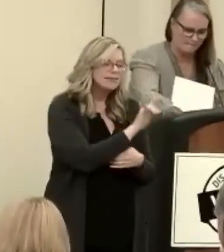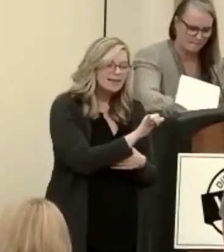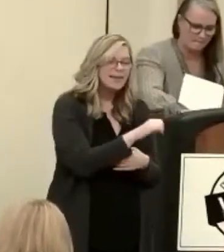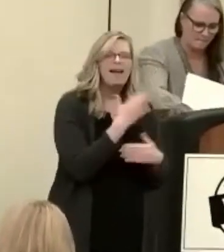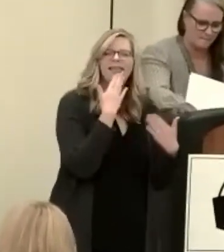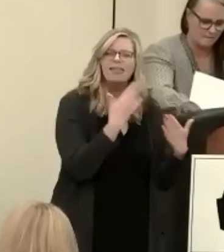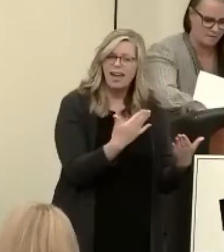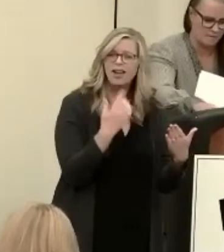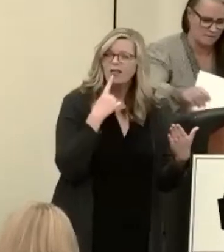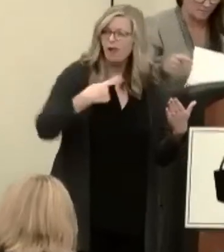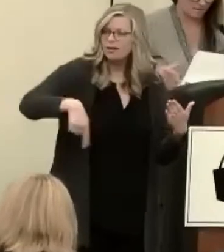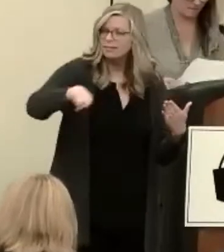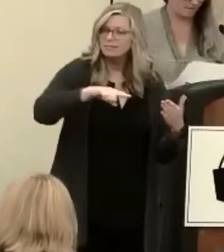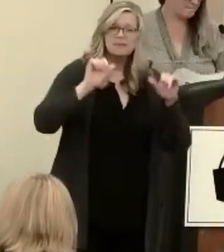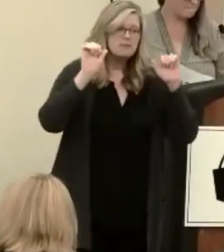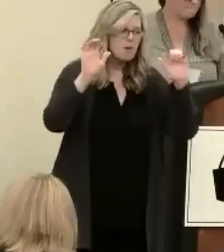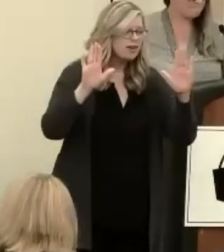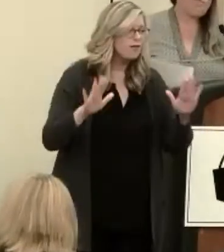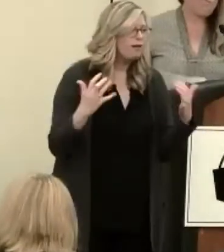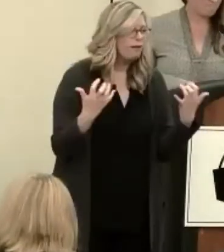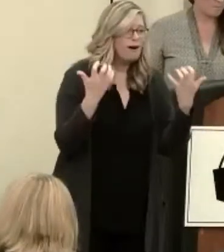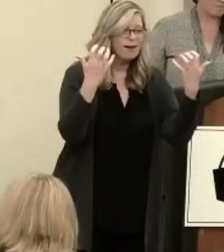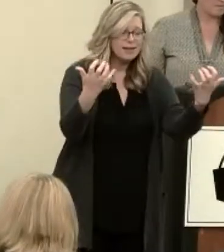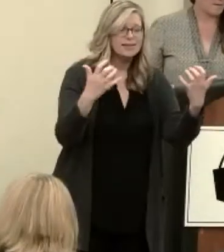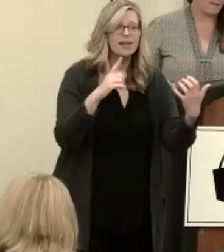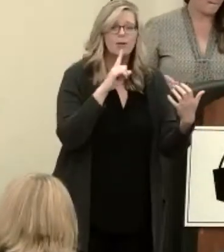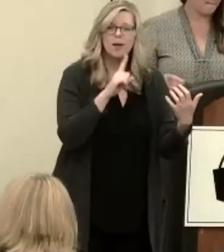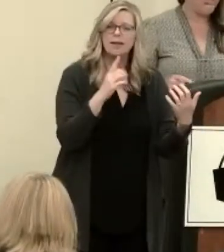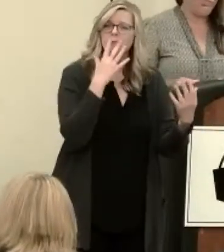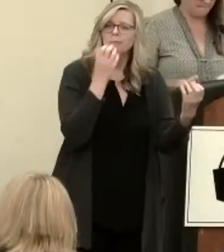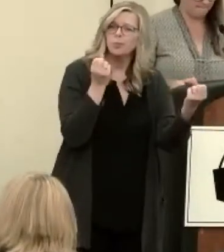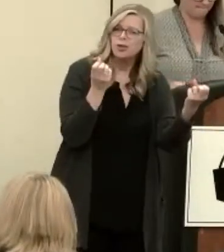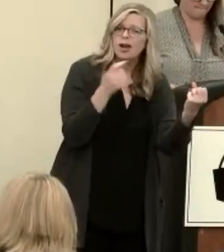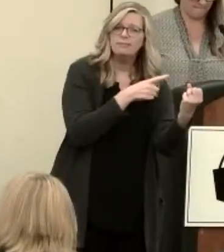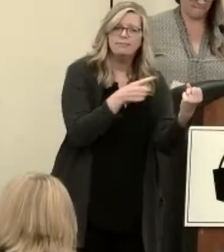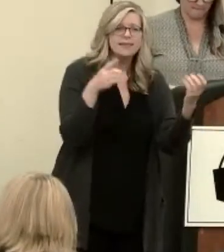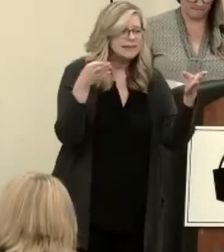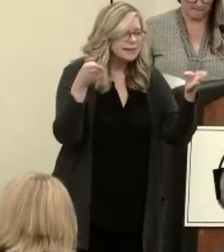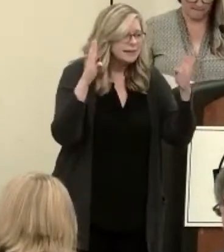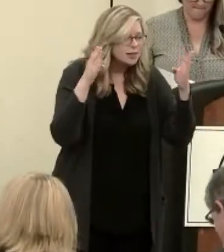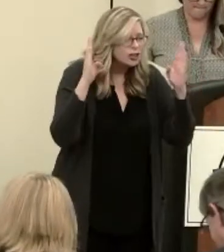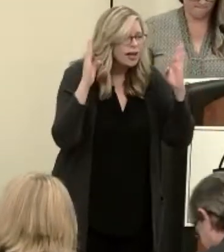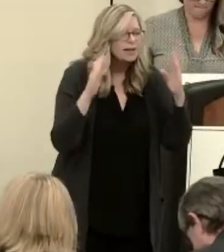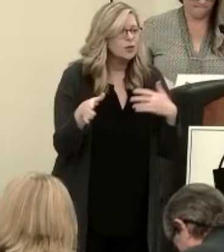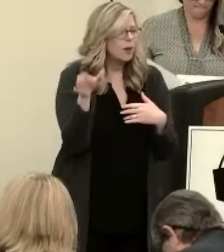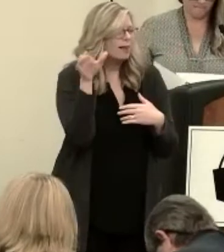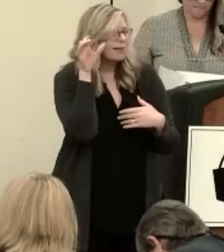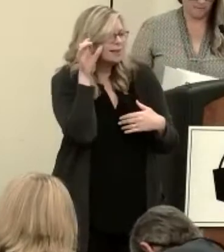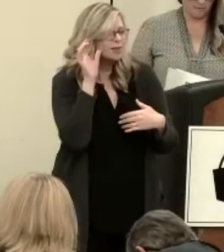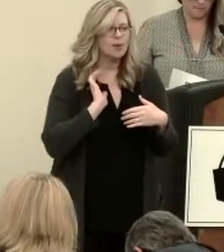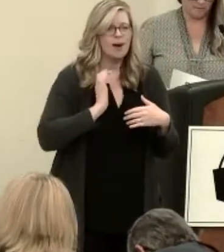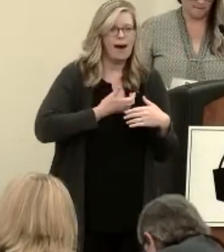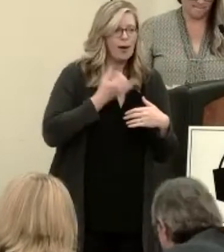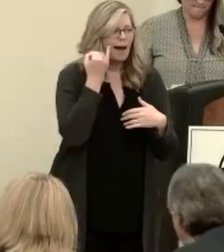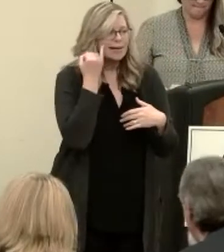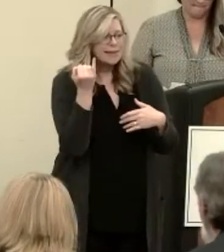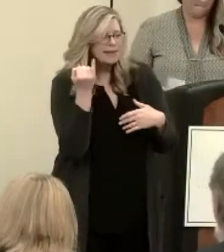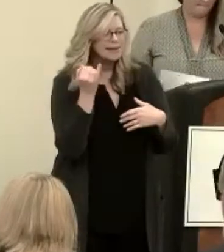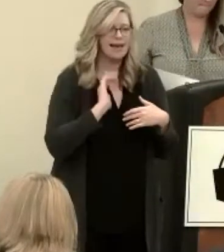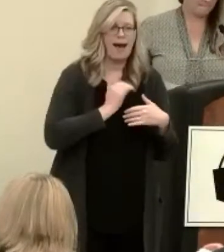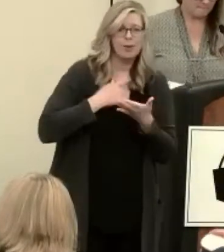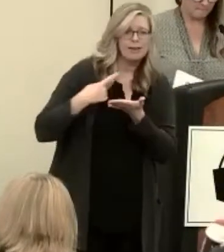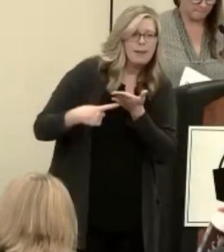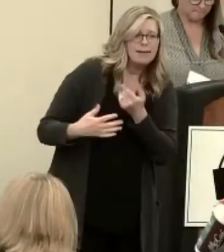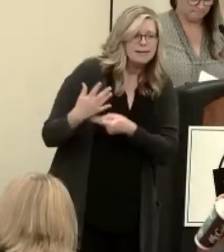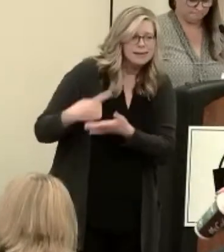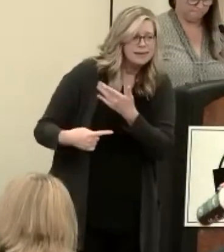such a wonderful audience. And I appreciate all of your attention and listening to our ideas and debates, and